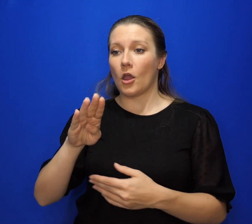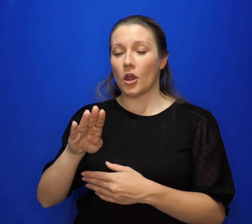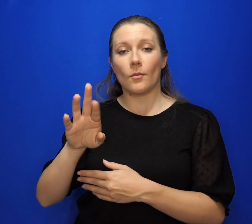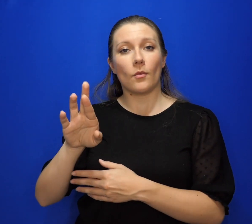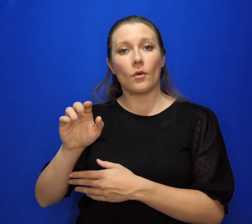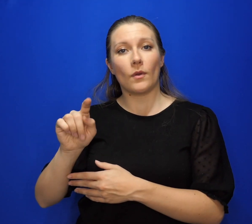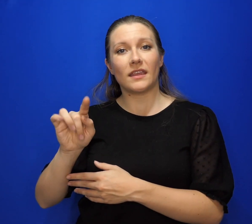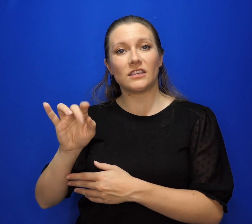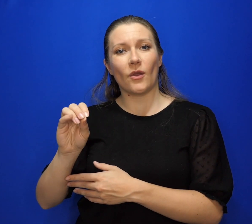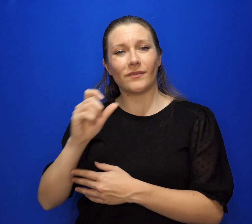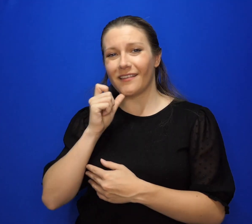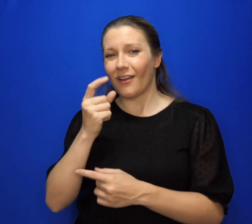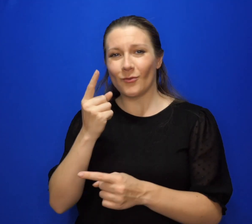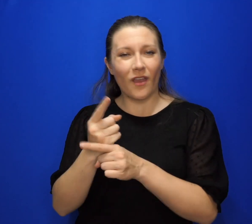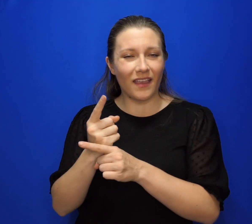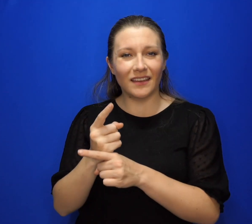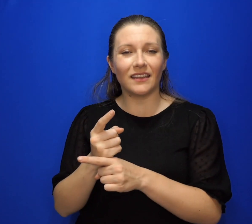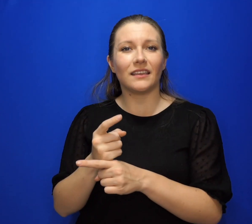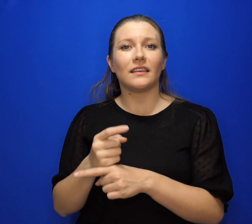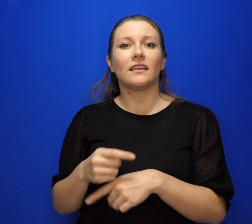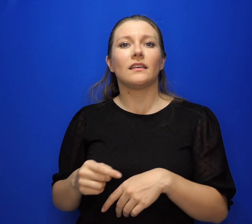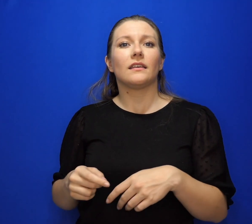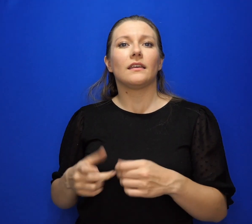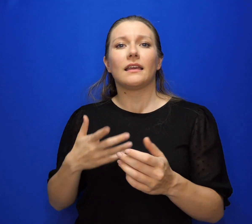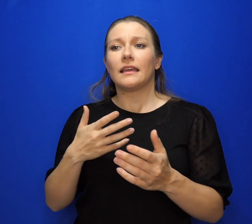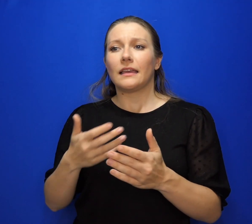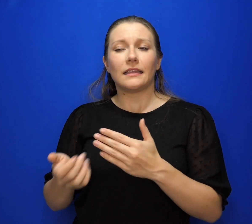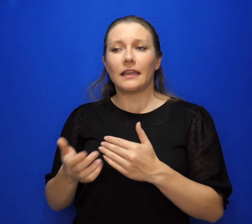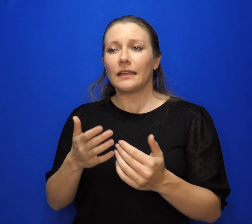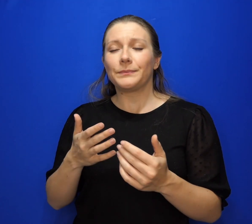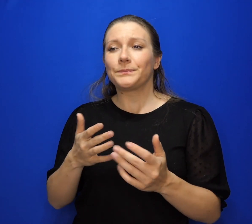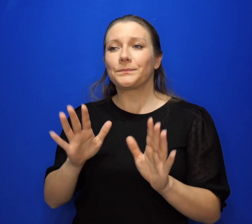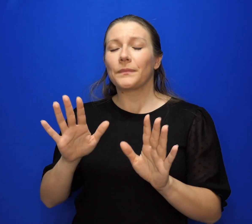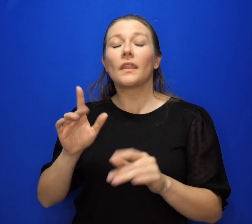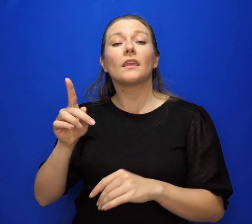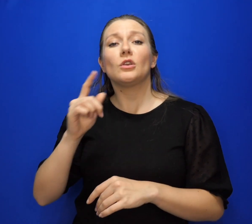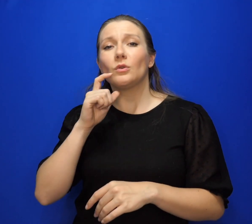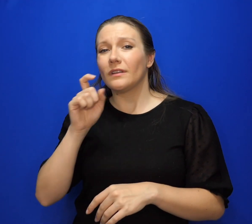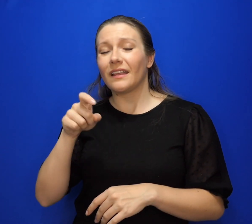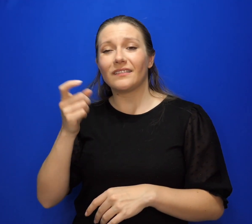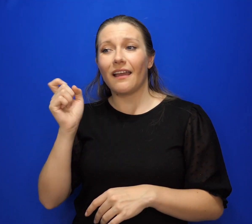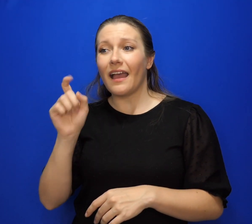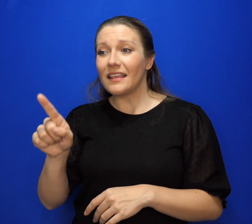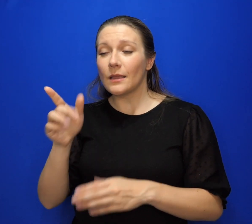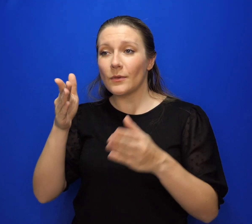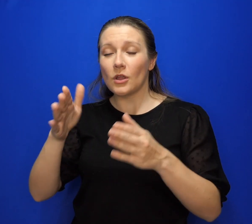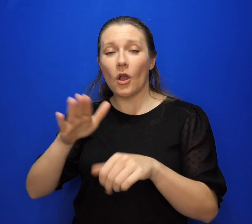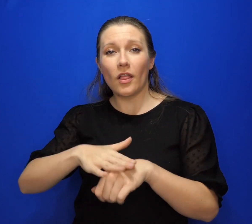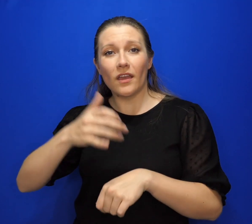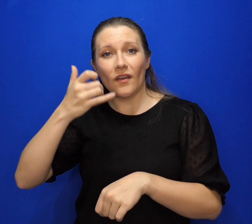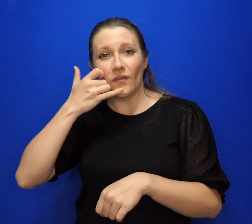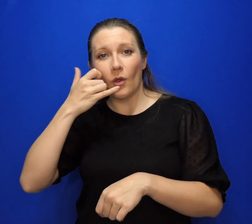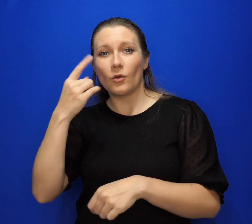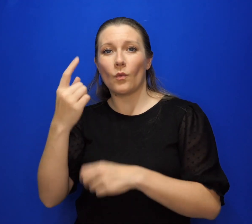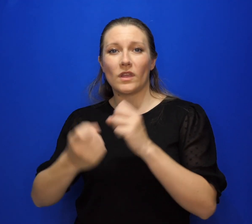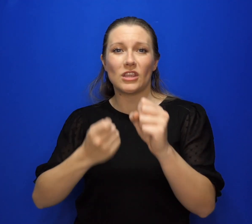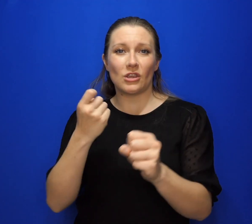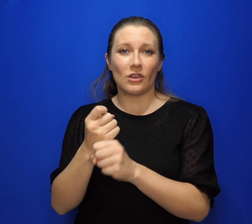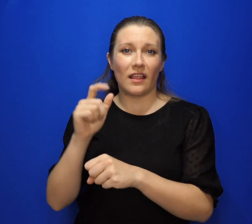a disembodied voice on the phone a year into your diabetes, what do you think? Because I mean, Jenny, you do it for a living, and